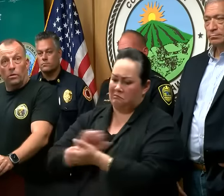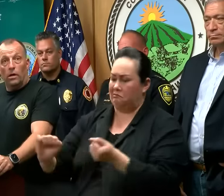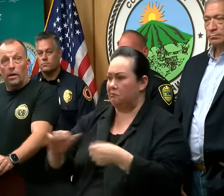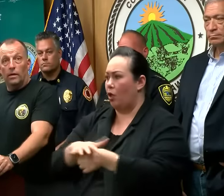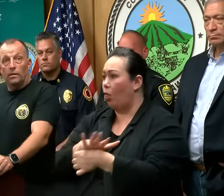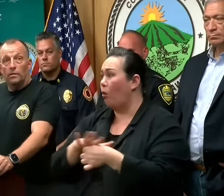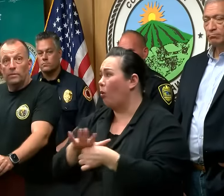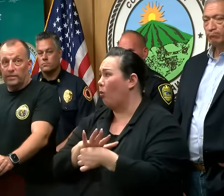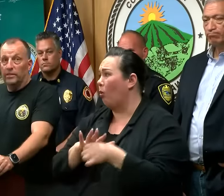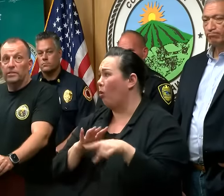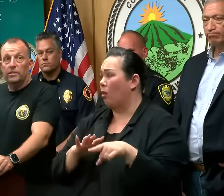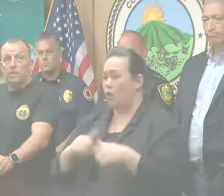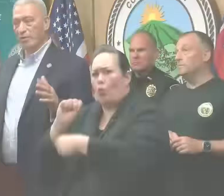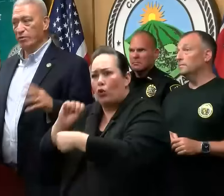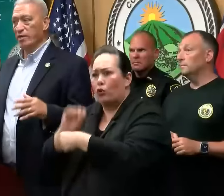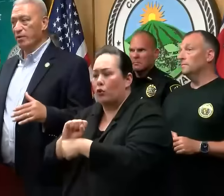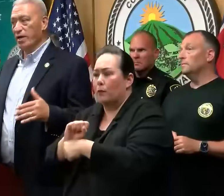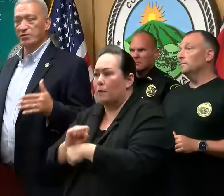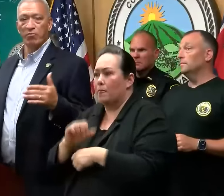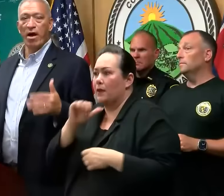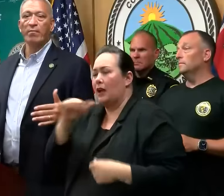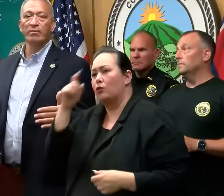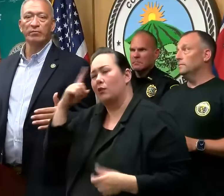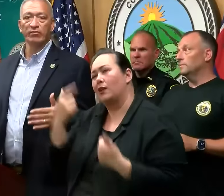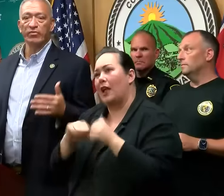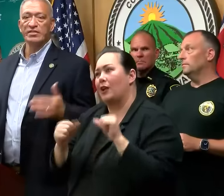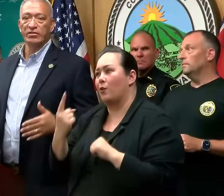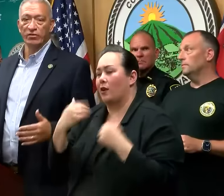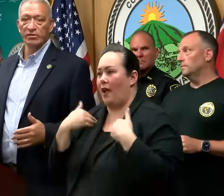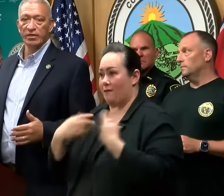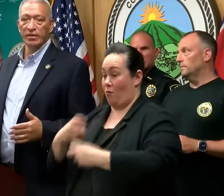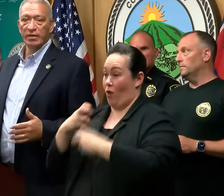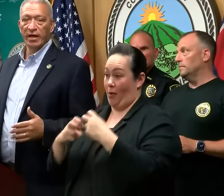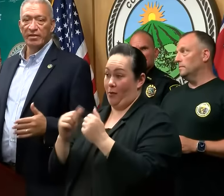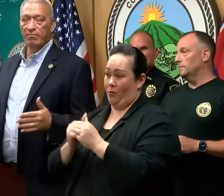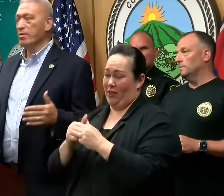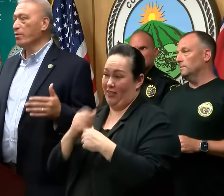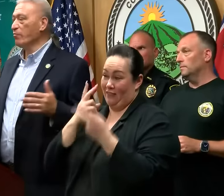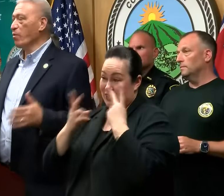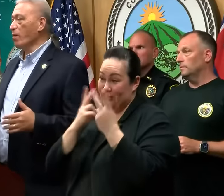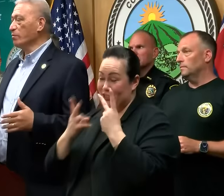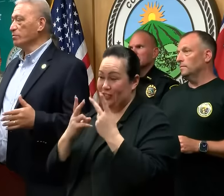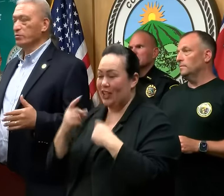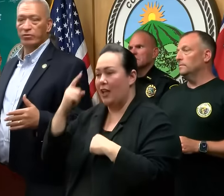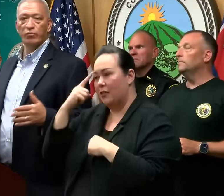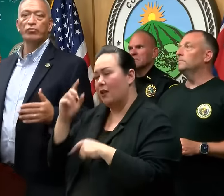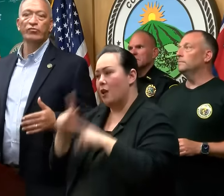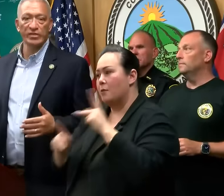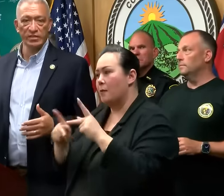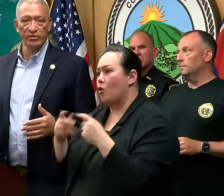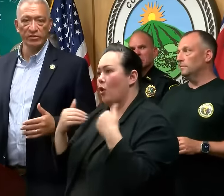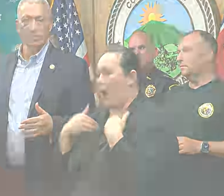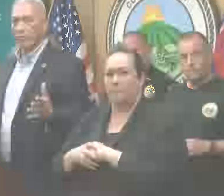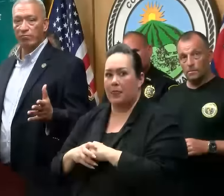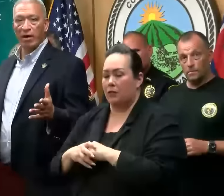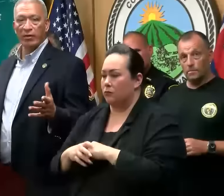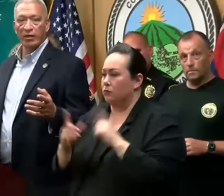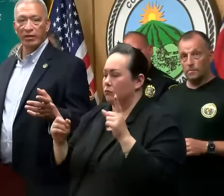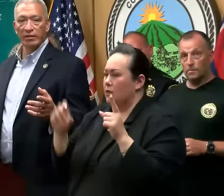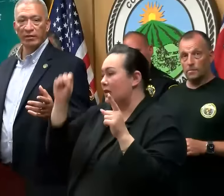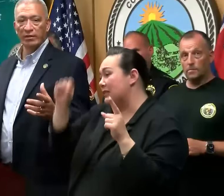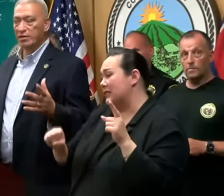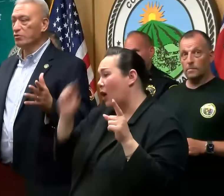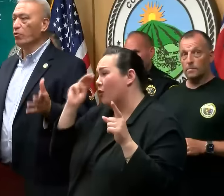local residents. I don't think anybody has a problem with visitors. I think people have problems with rude visitors. South